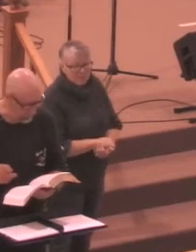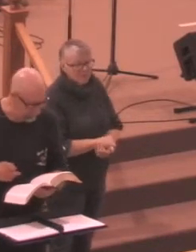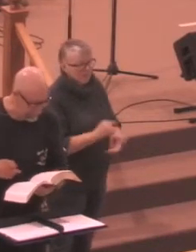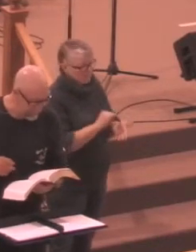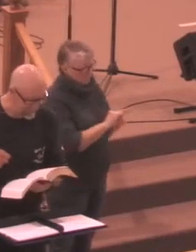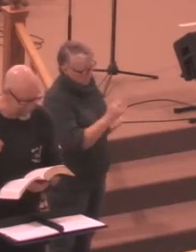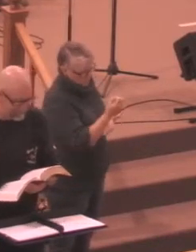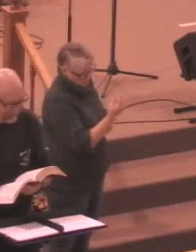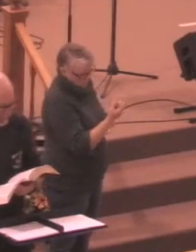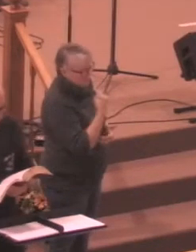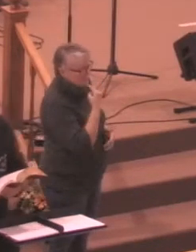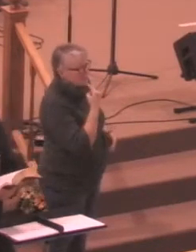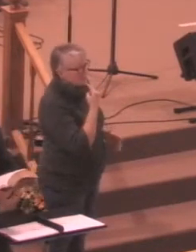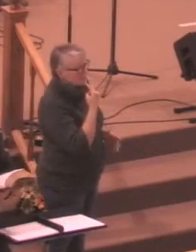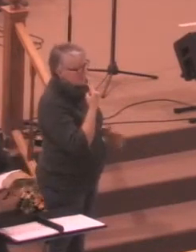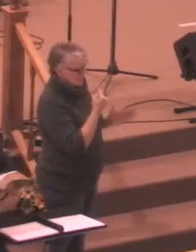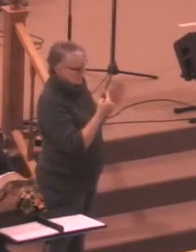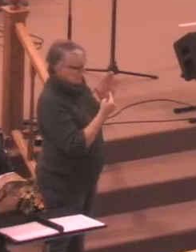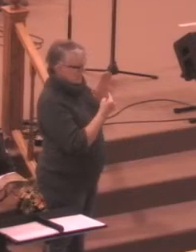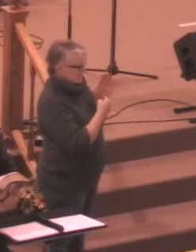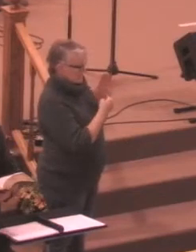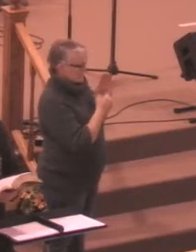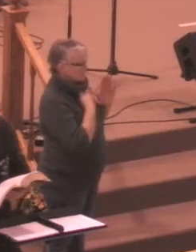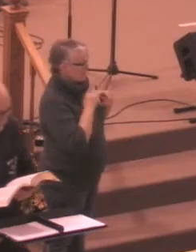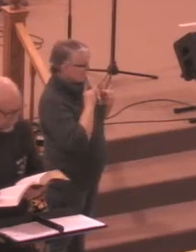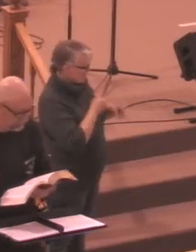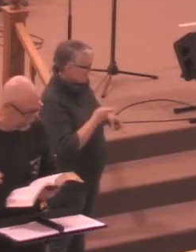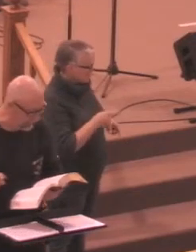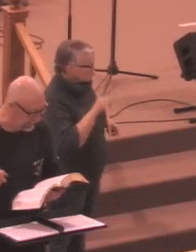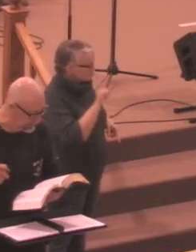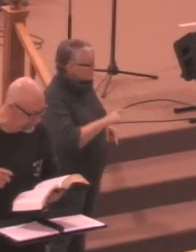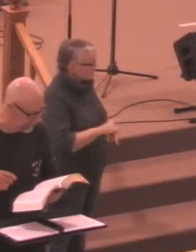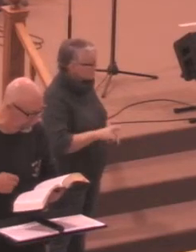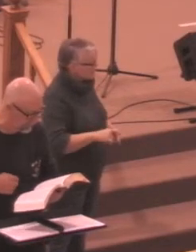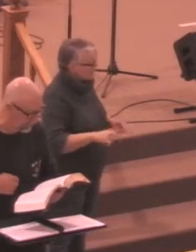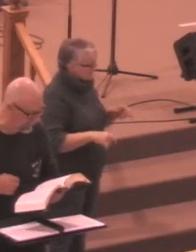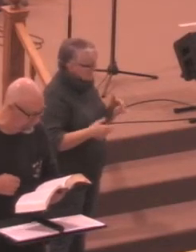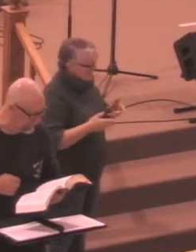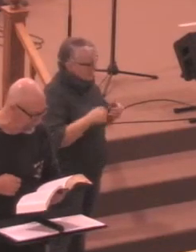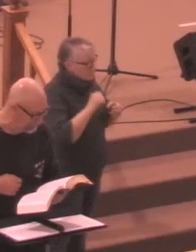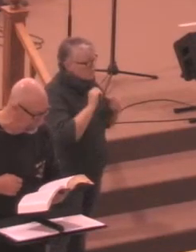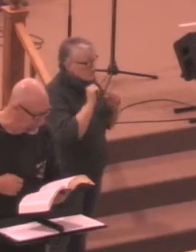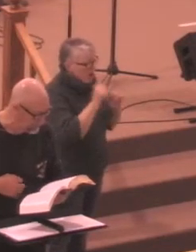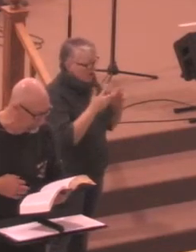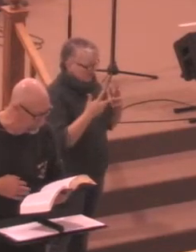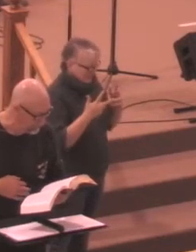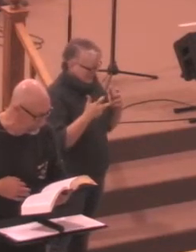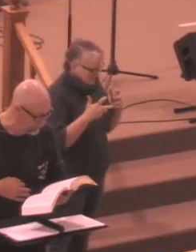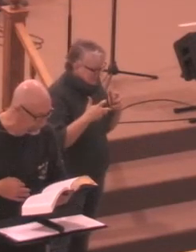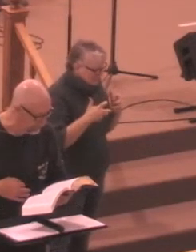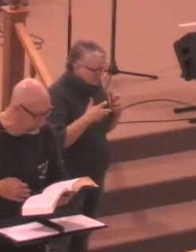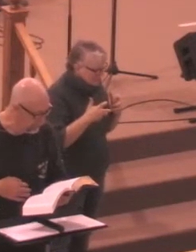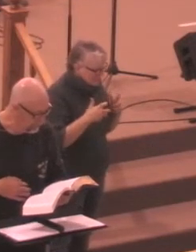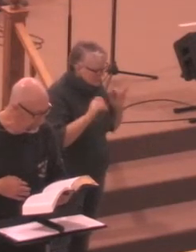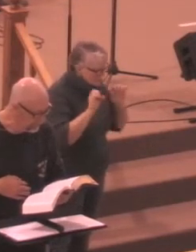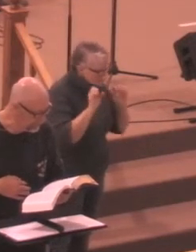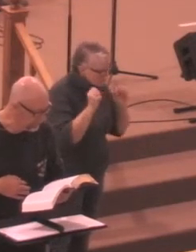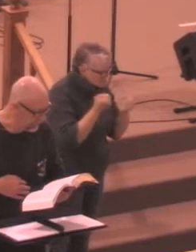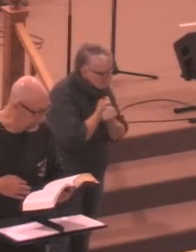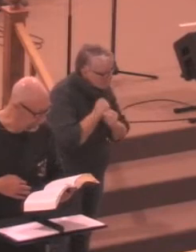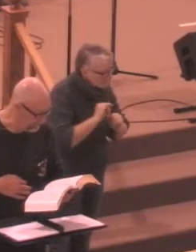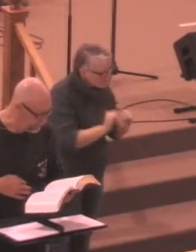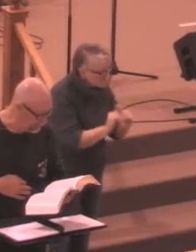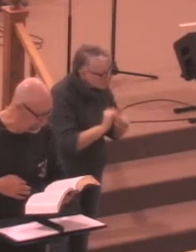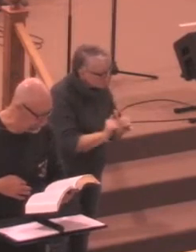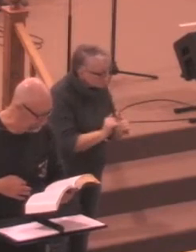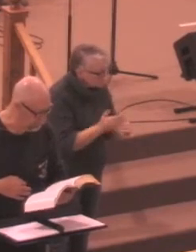verse 12 says, "This is my commandment, that you love and unselfishly seek the best for one another, just as